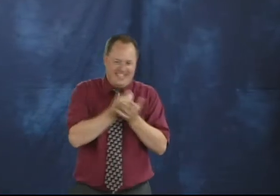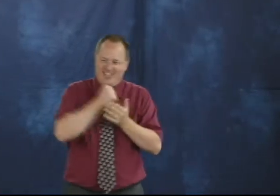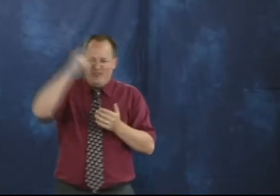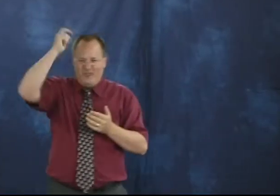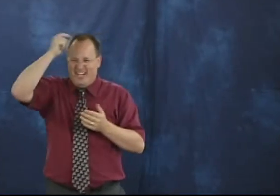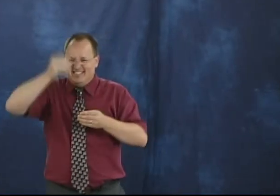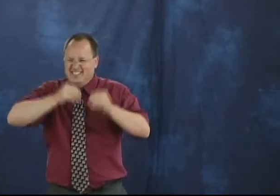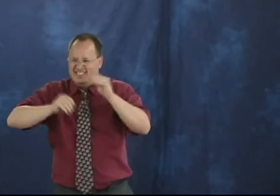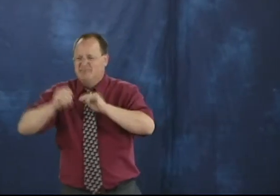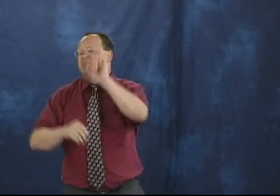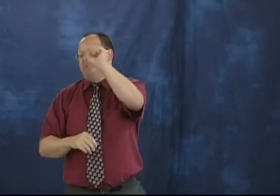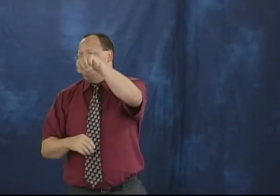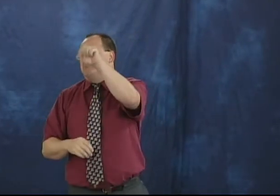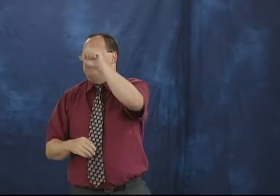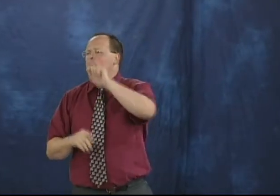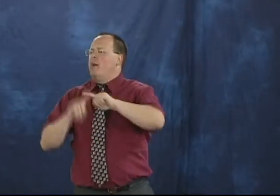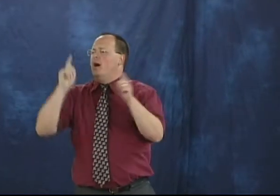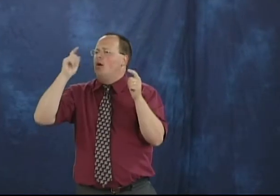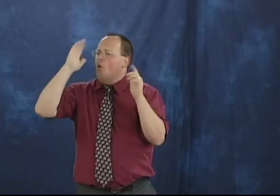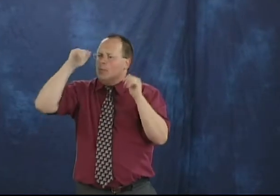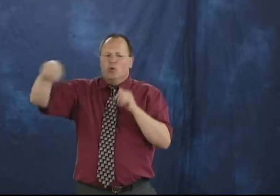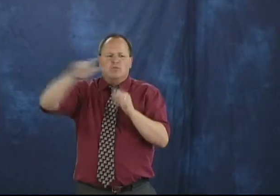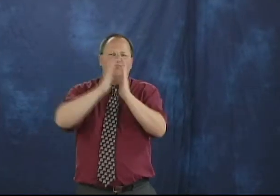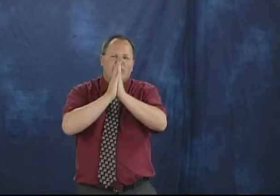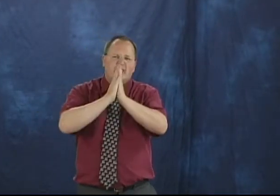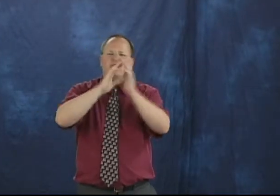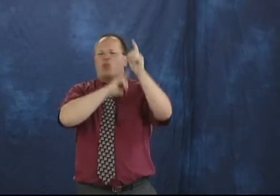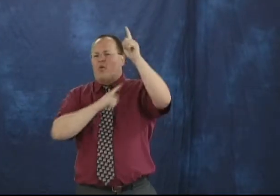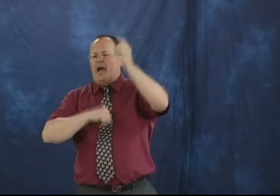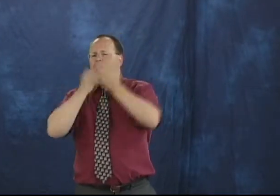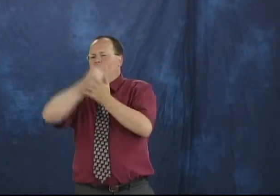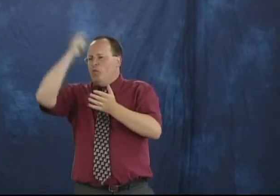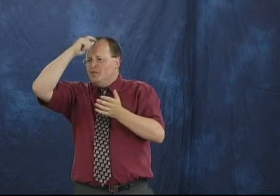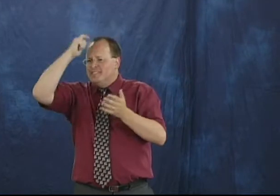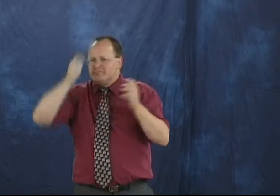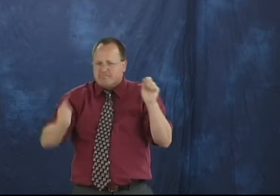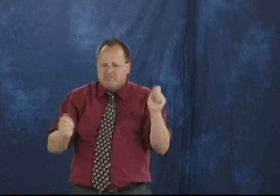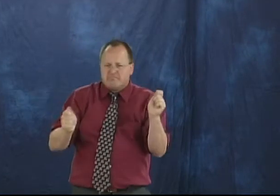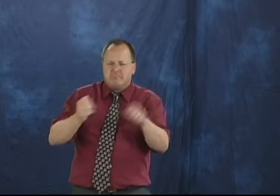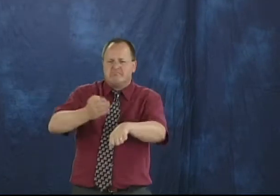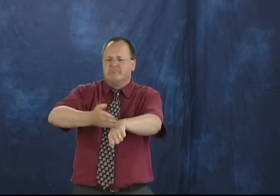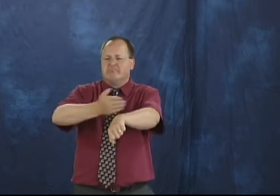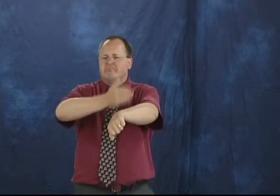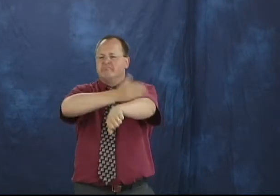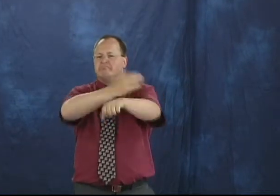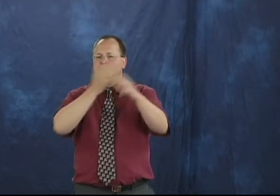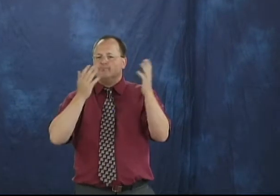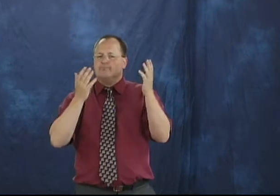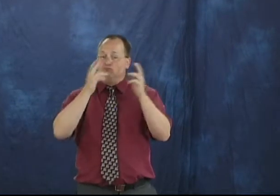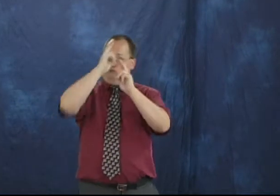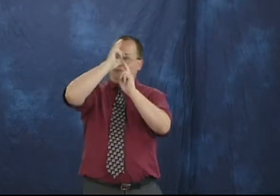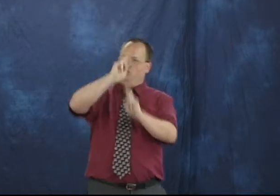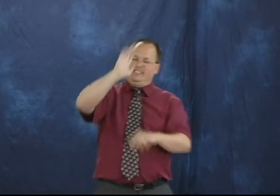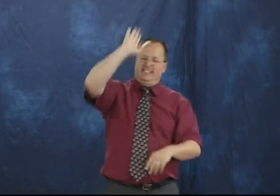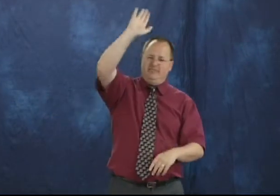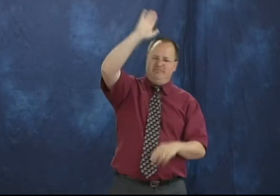There are Christians like that who are unwise in handling their money and need to improve